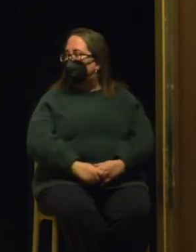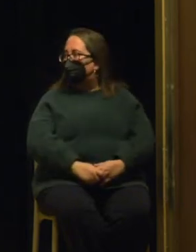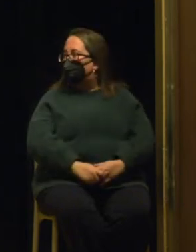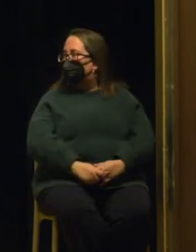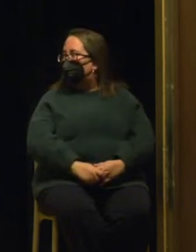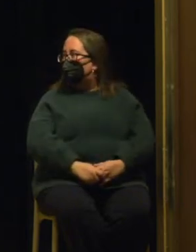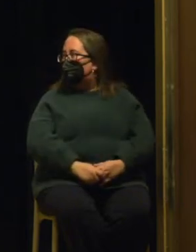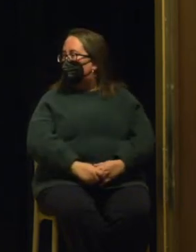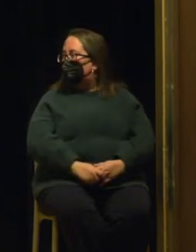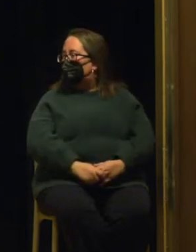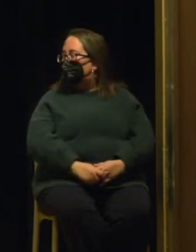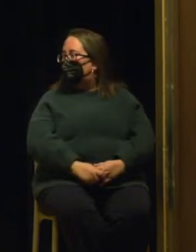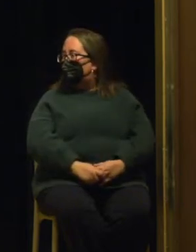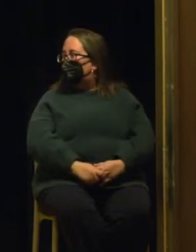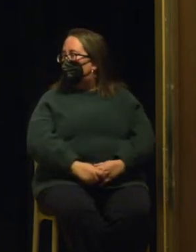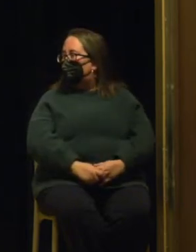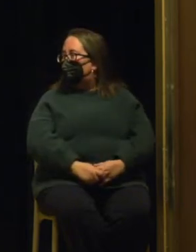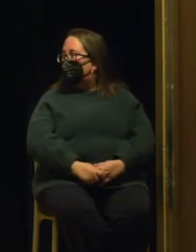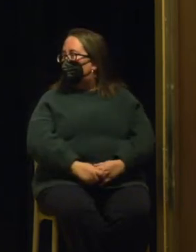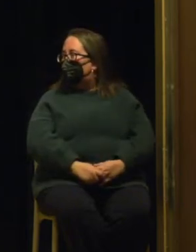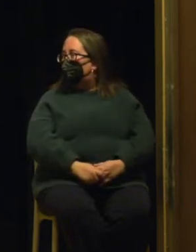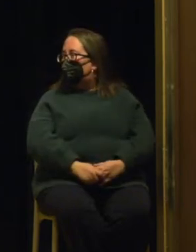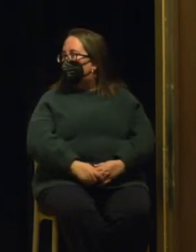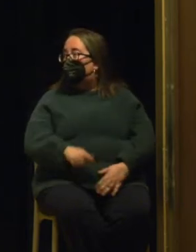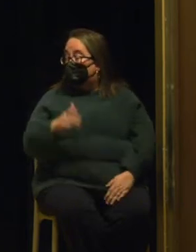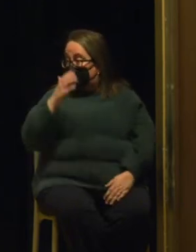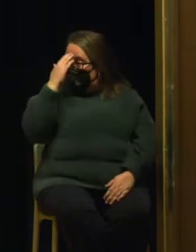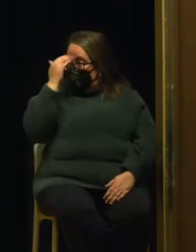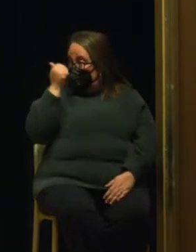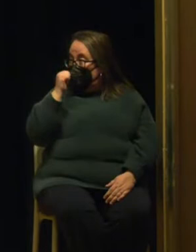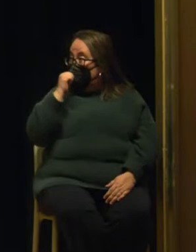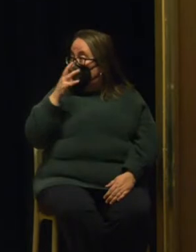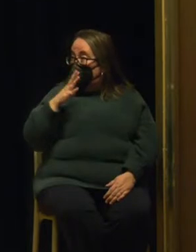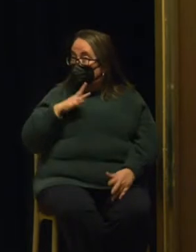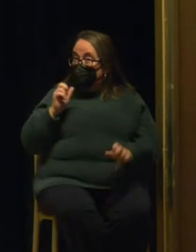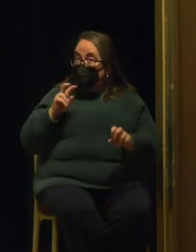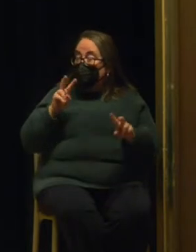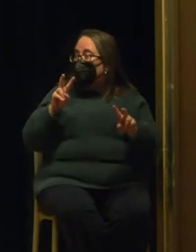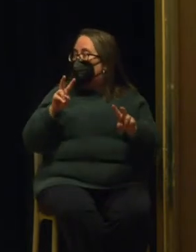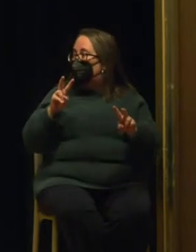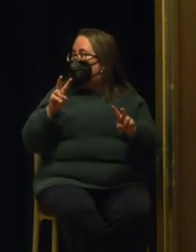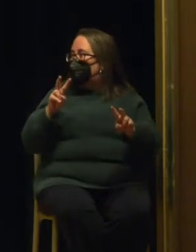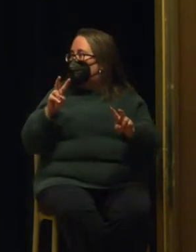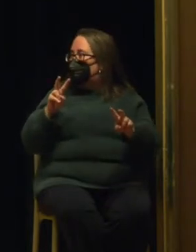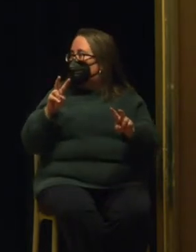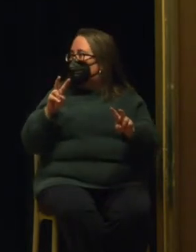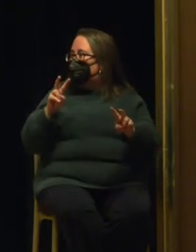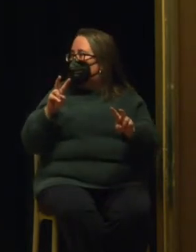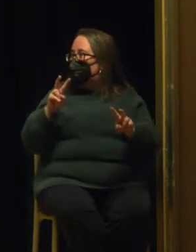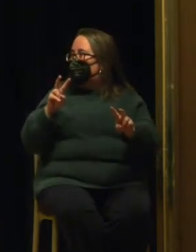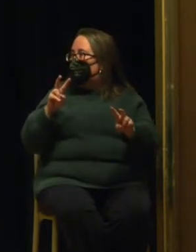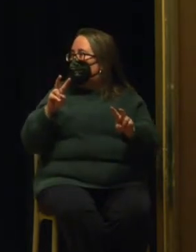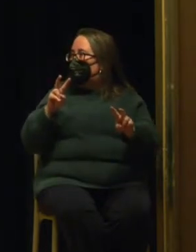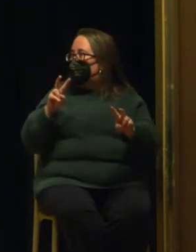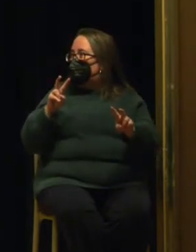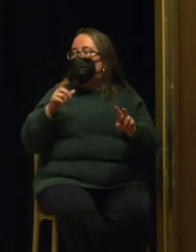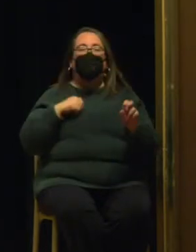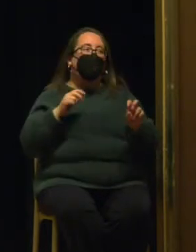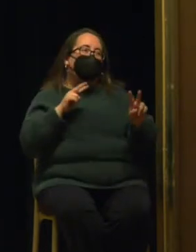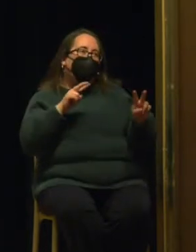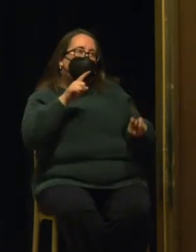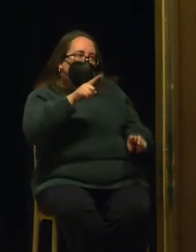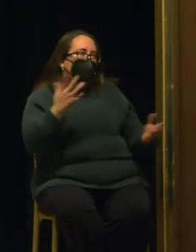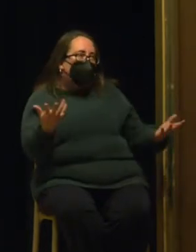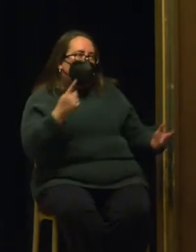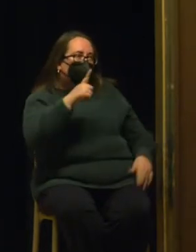Well, do you know any women that you admire and would like to be your mentor? Yeah, but they're not, like, I admire you. So